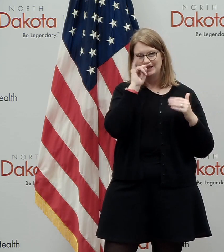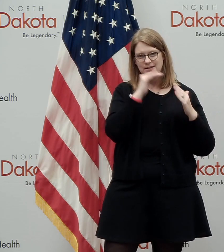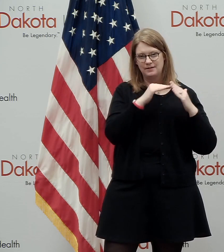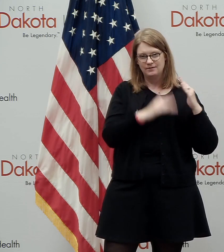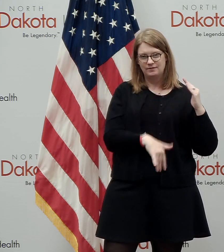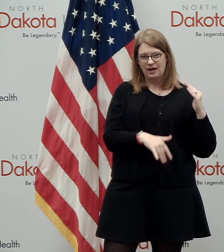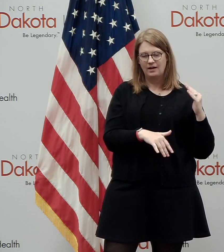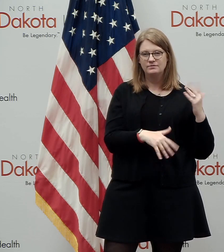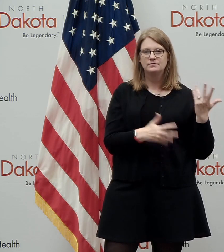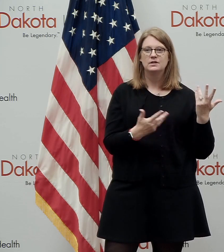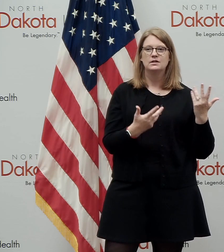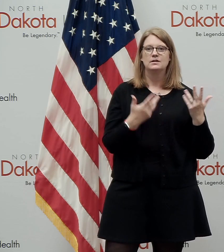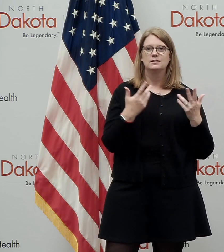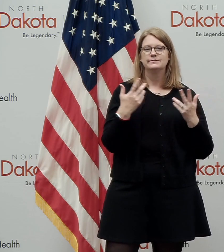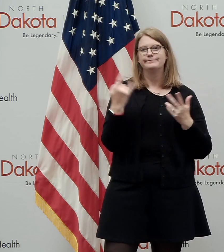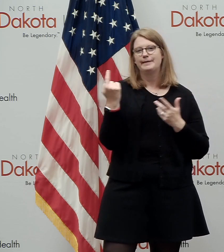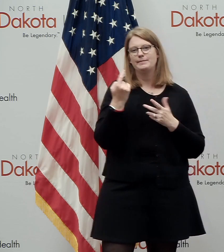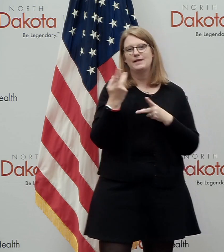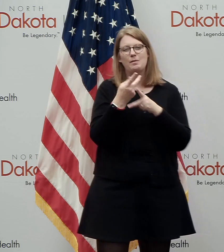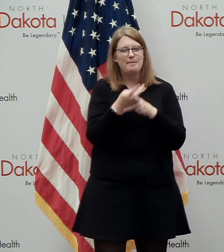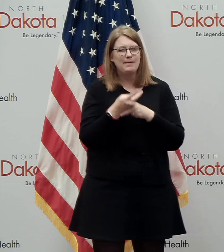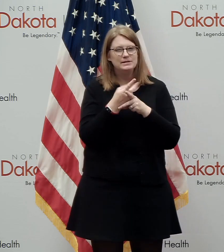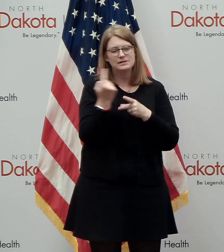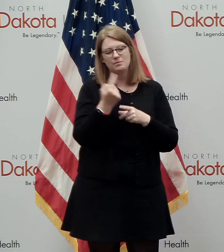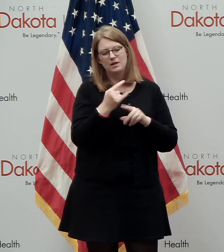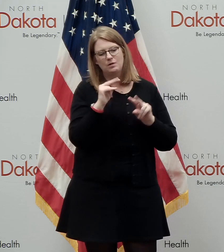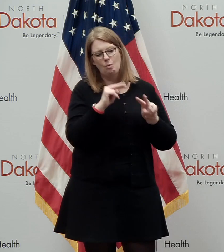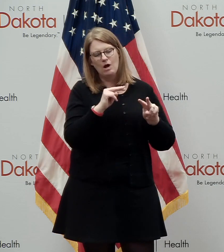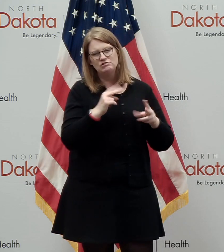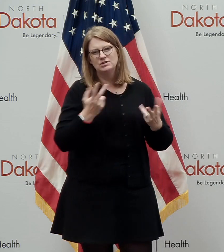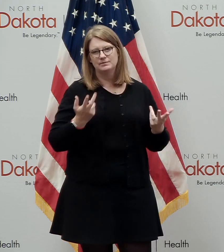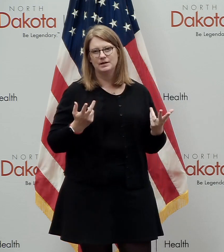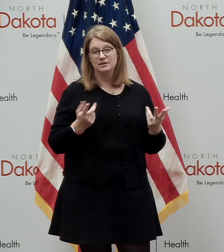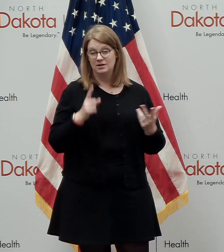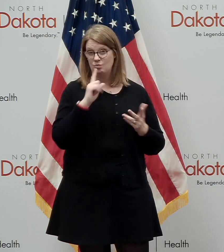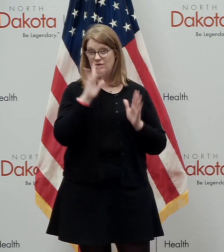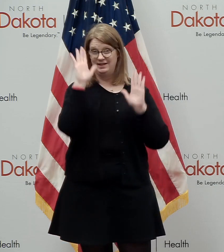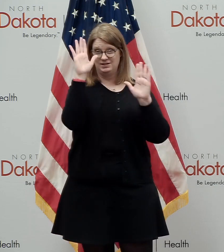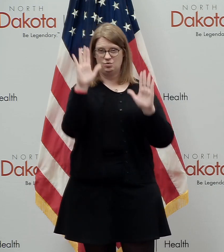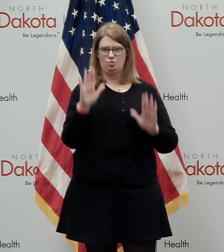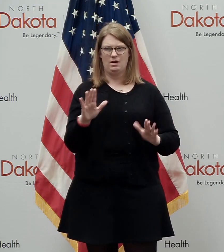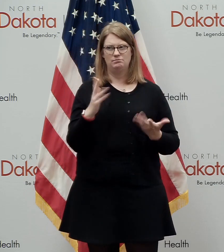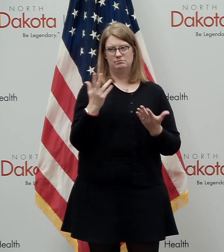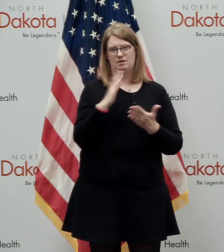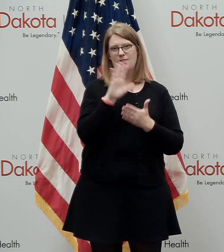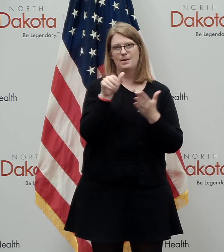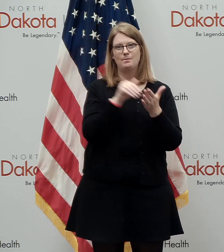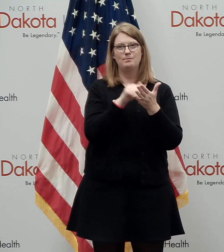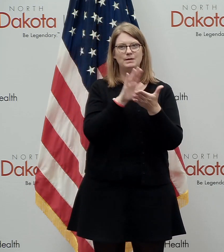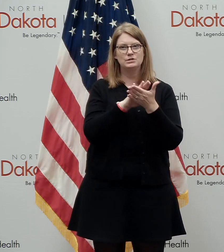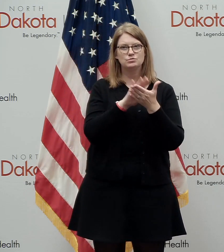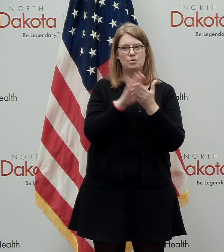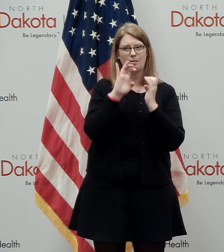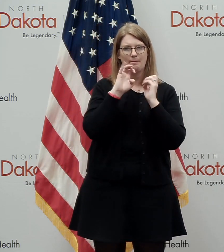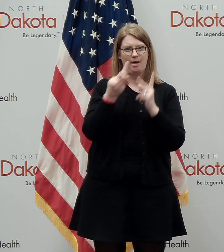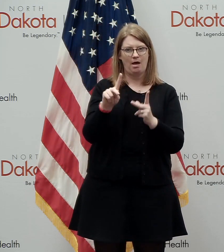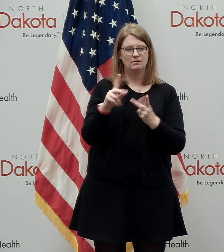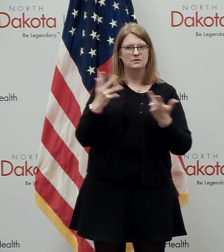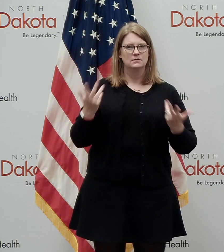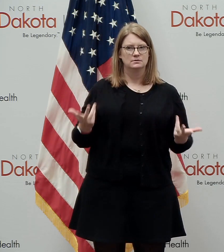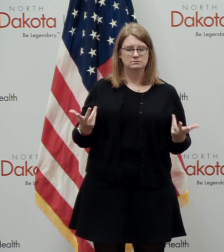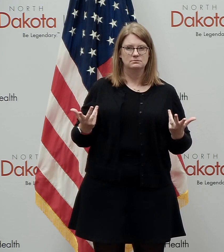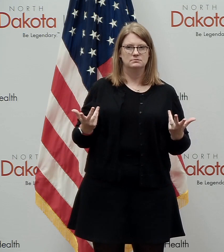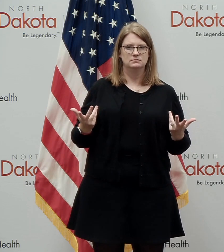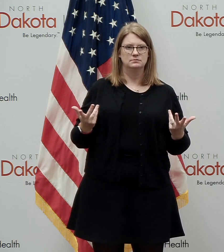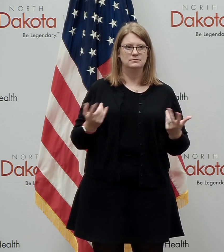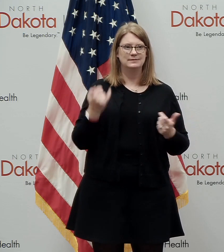got a caretaker or babysitter or someone watching them. So it'd be great if we can get all the junior high kids back in school too. Because so many of